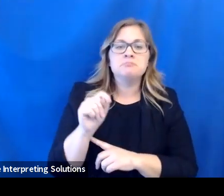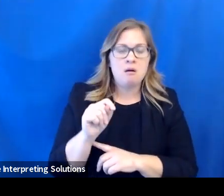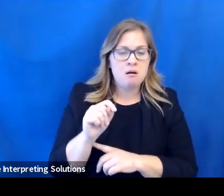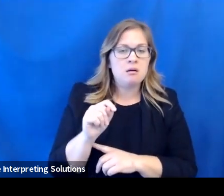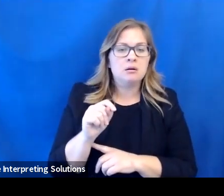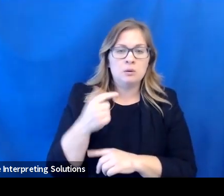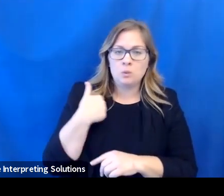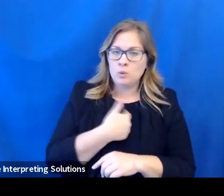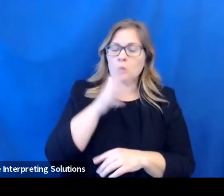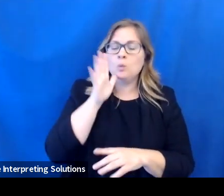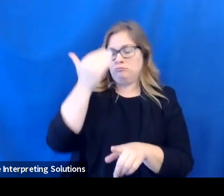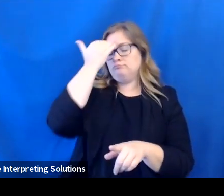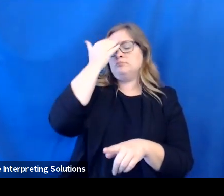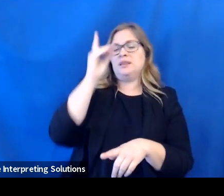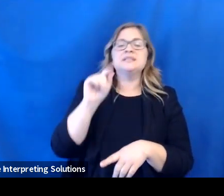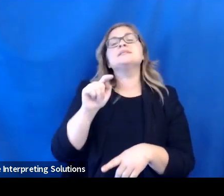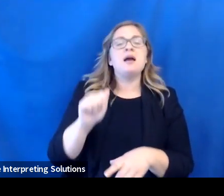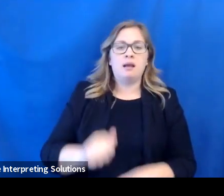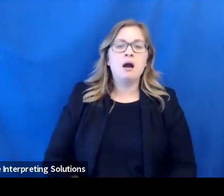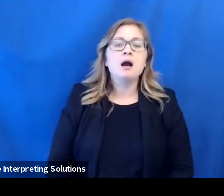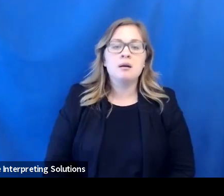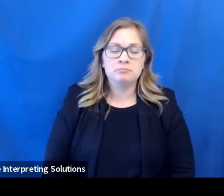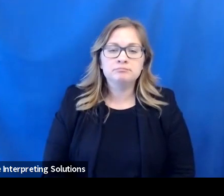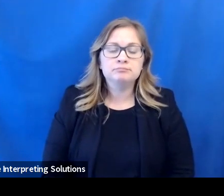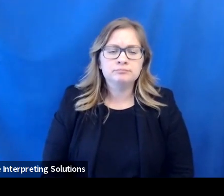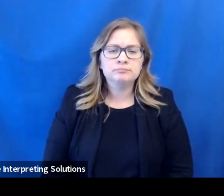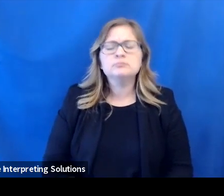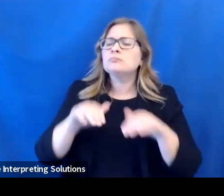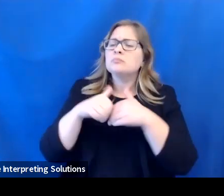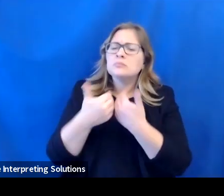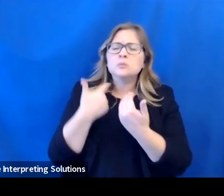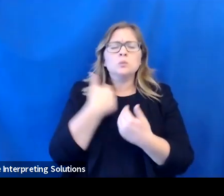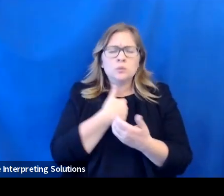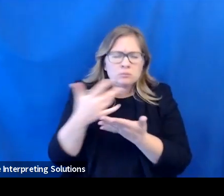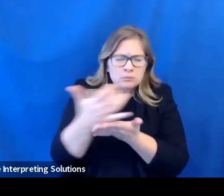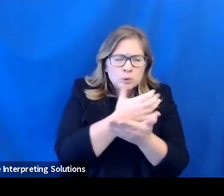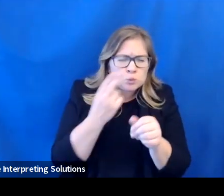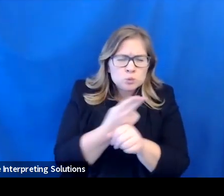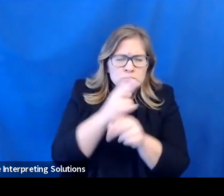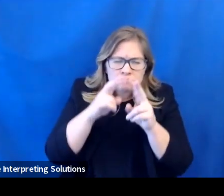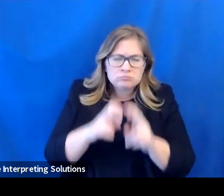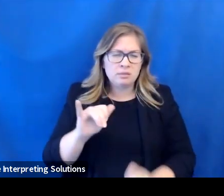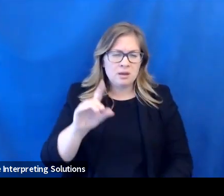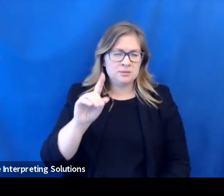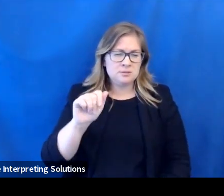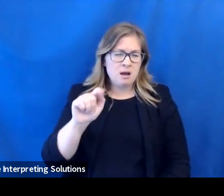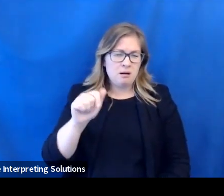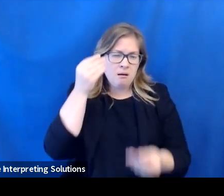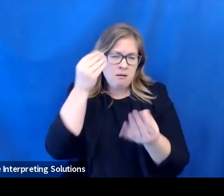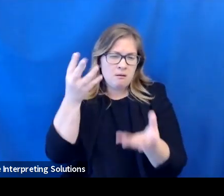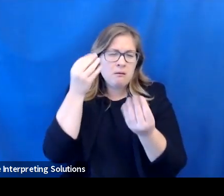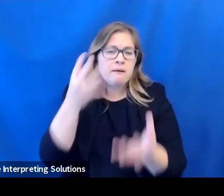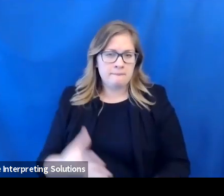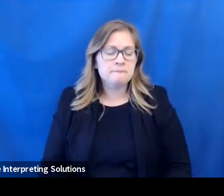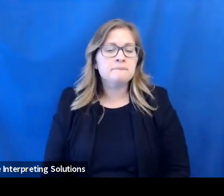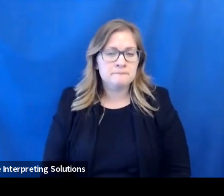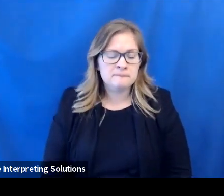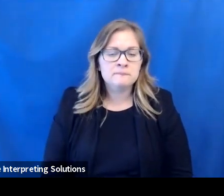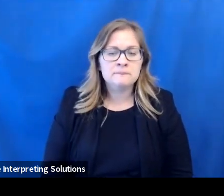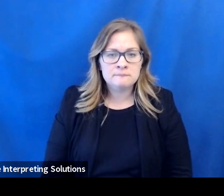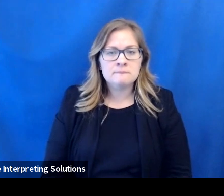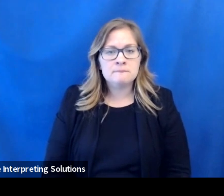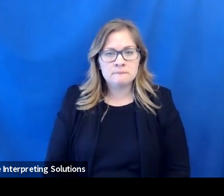data. We were talking this morning, data can inform you to the questions you should be asking, leading you to those questions